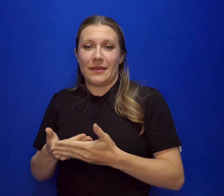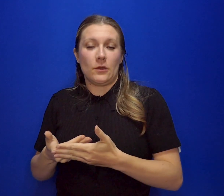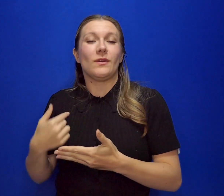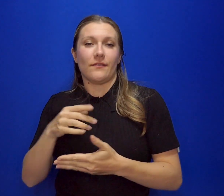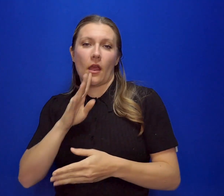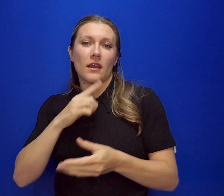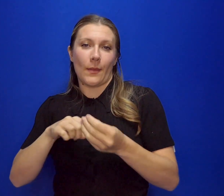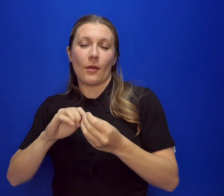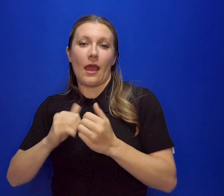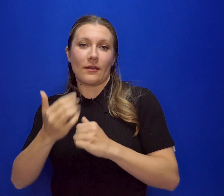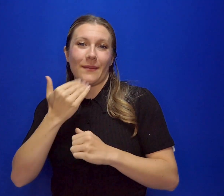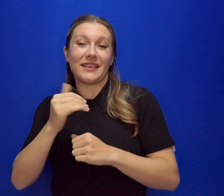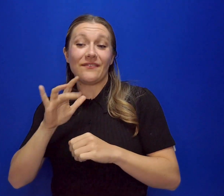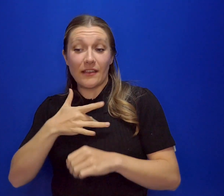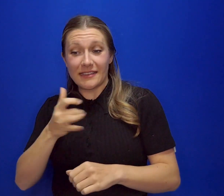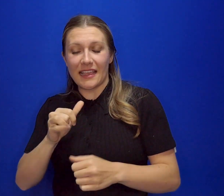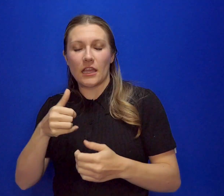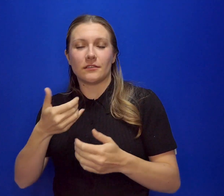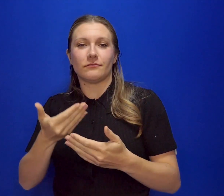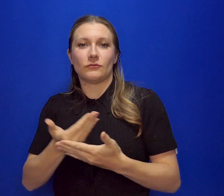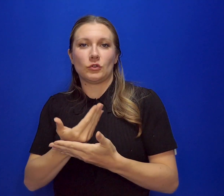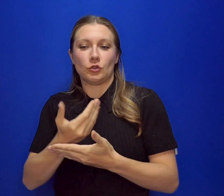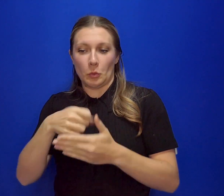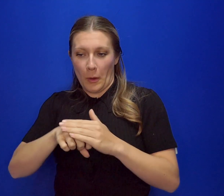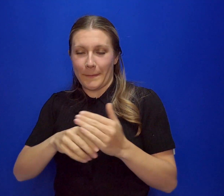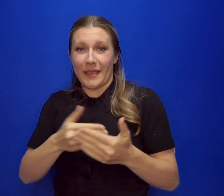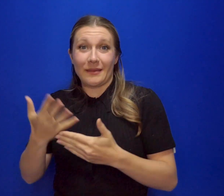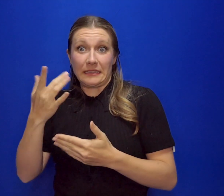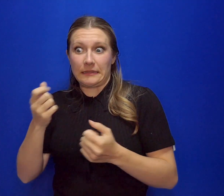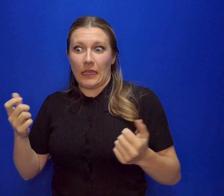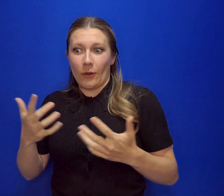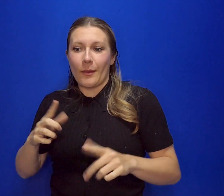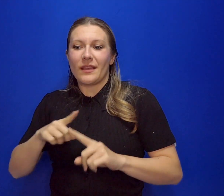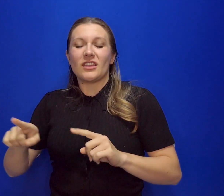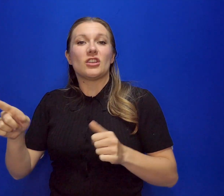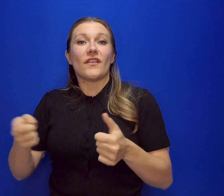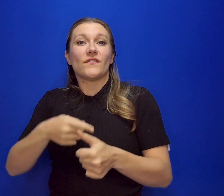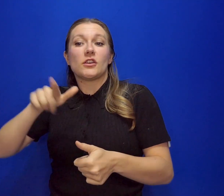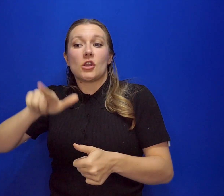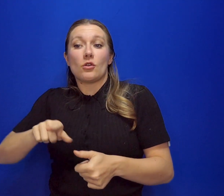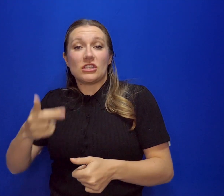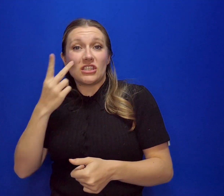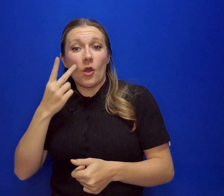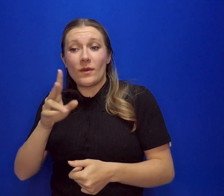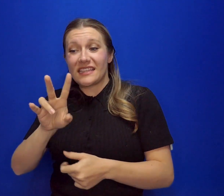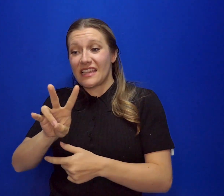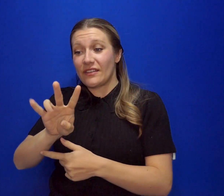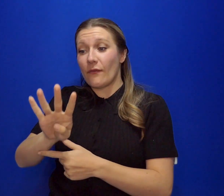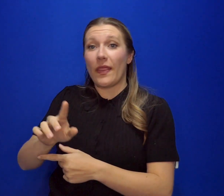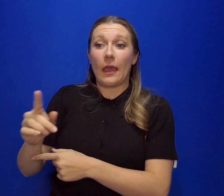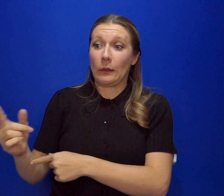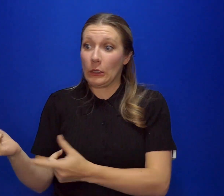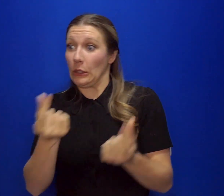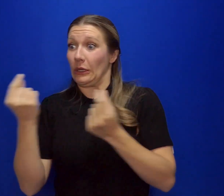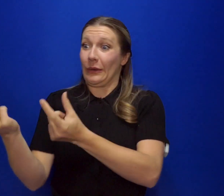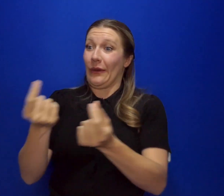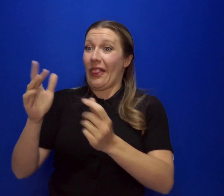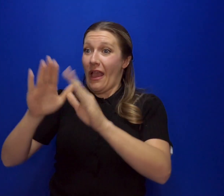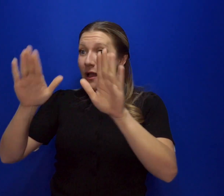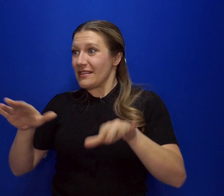baby. But she said that the first low that she saw was a 74, and they were running around their house like a lunatic.